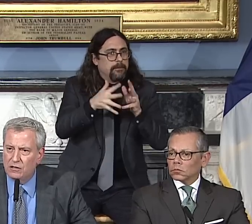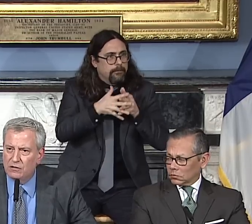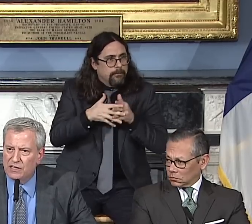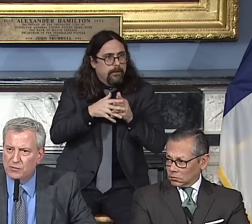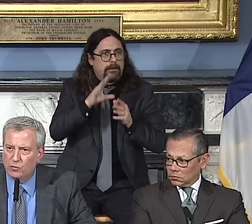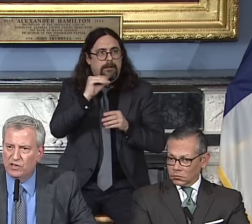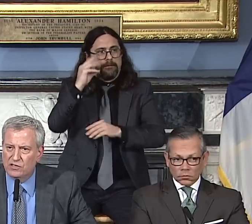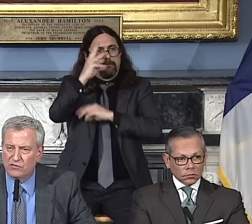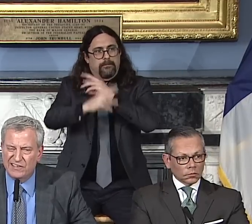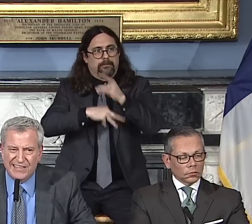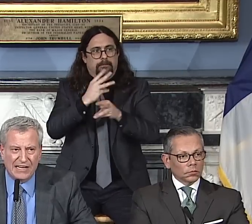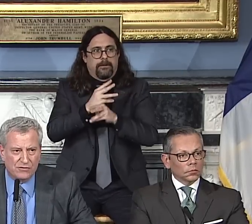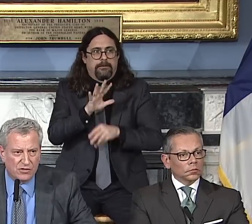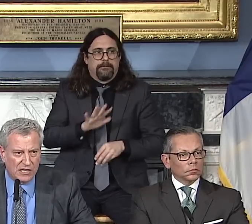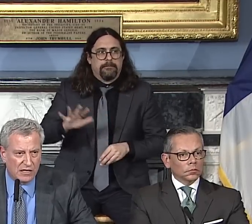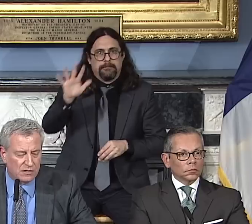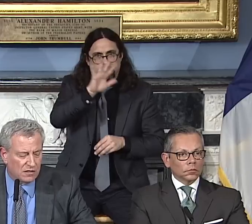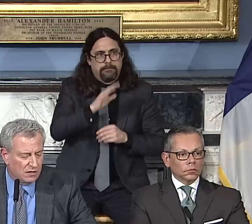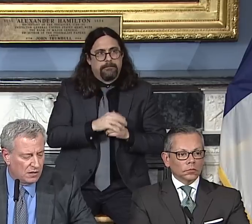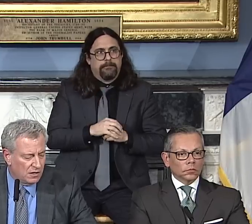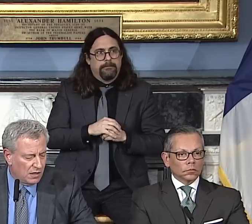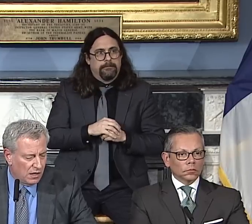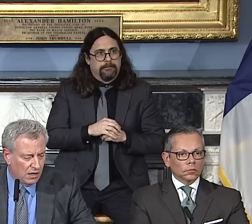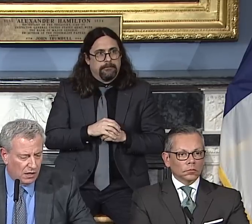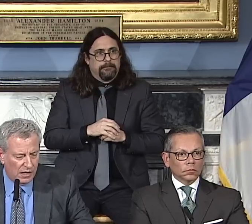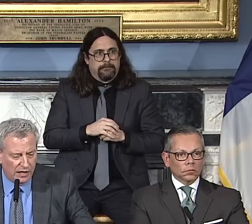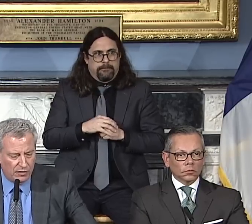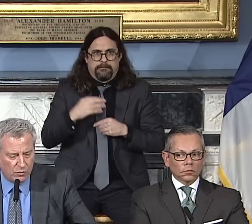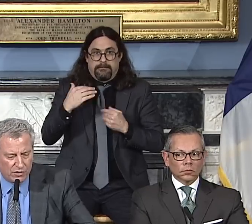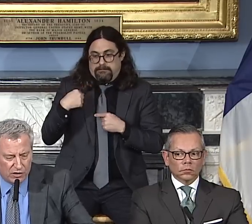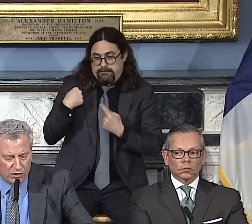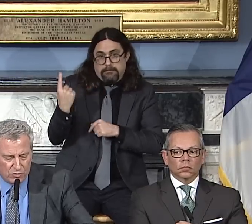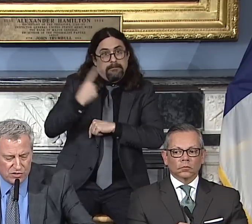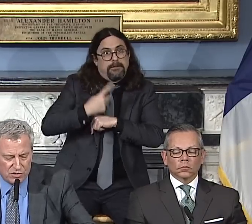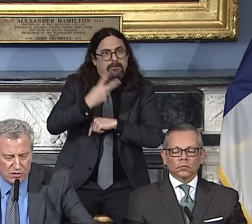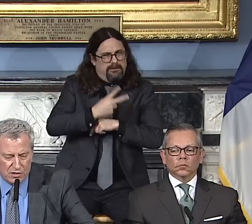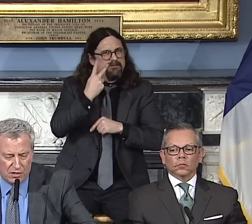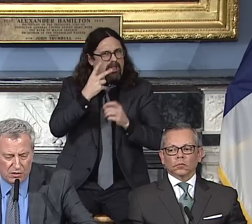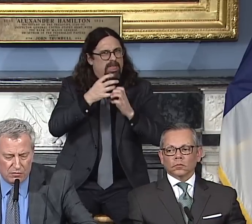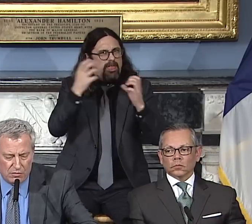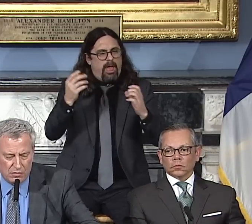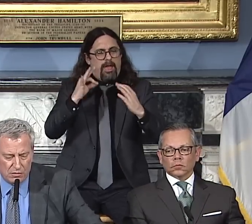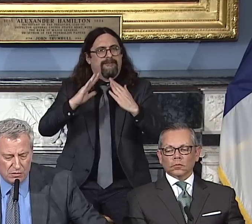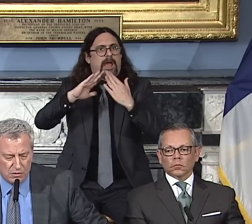spread that's been with us over these last few days, and the close